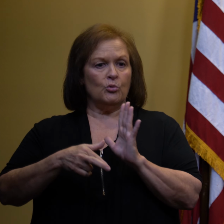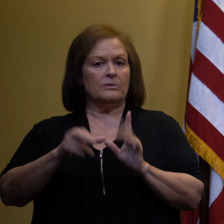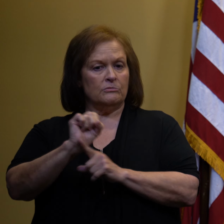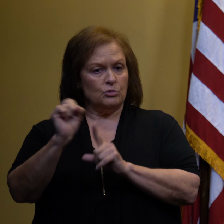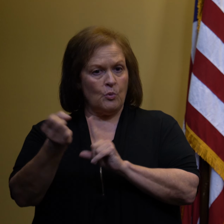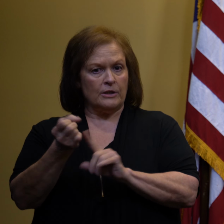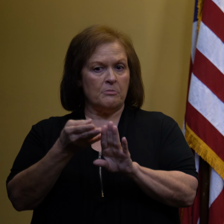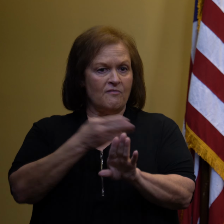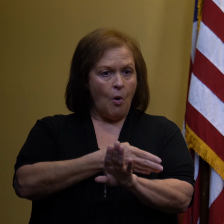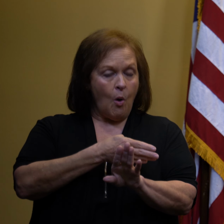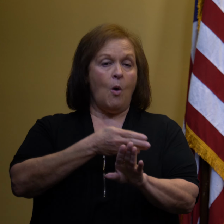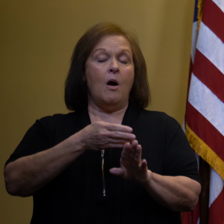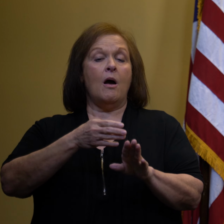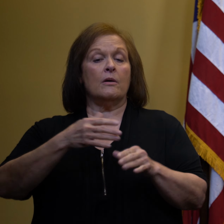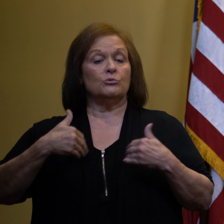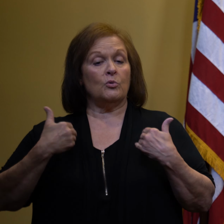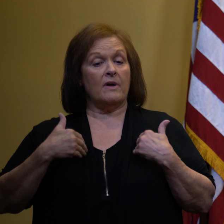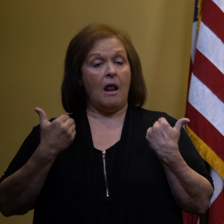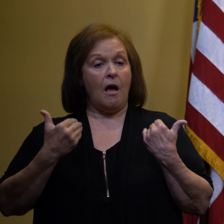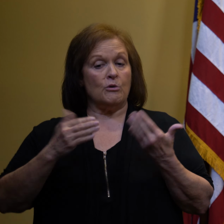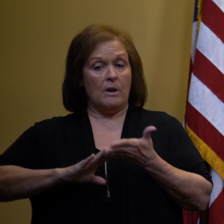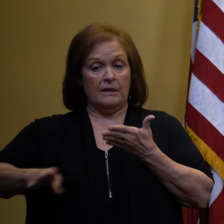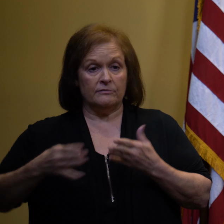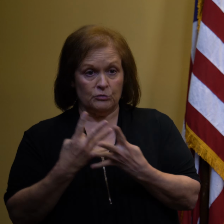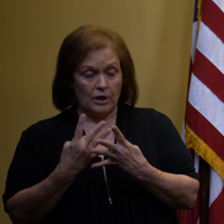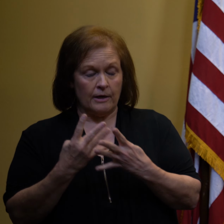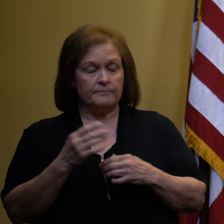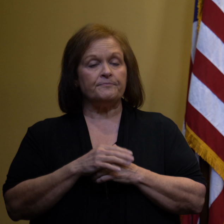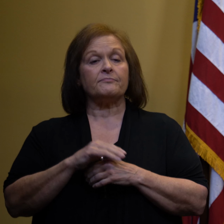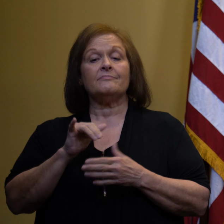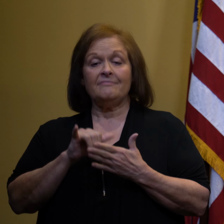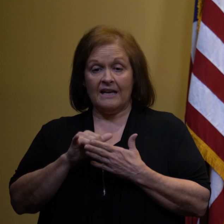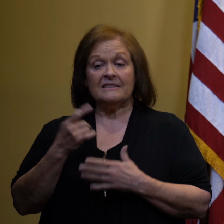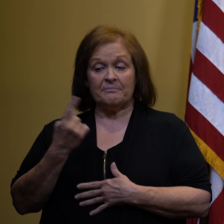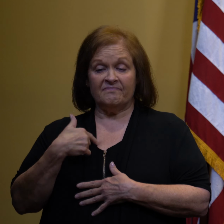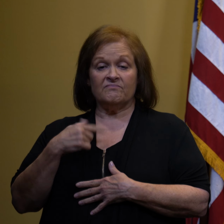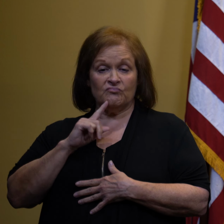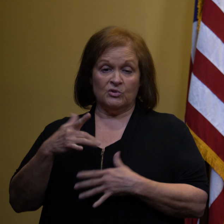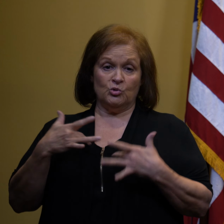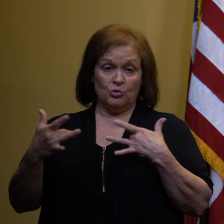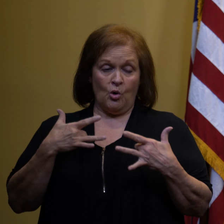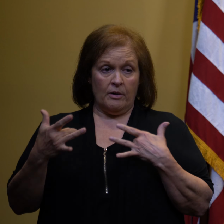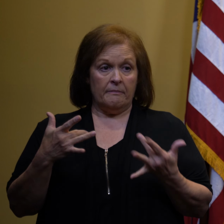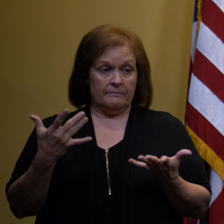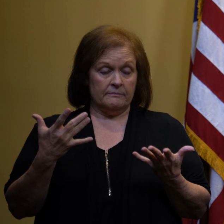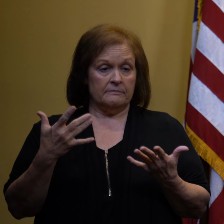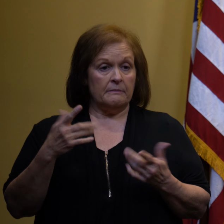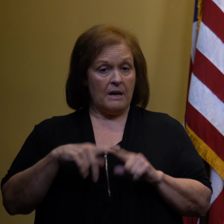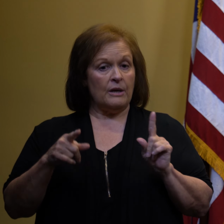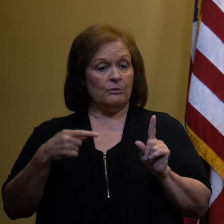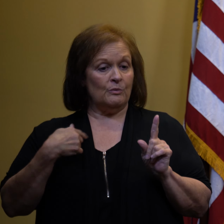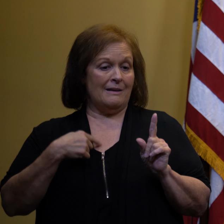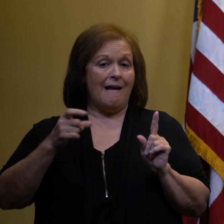prior to juveniles being released. This is something, again, that is concerning, but there is a meeting